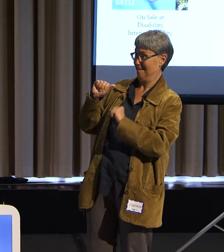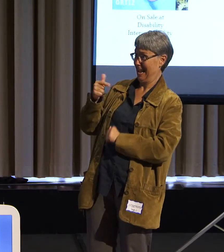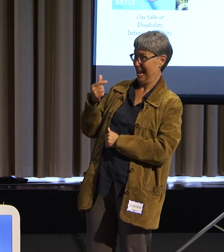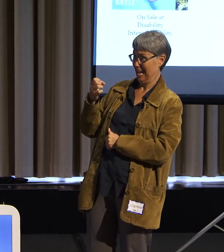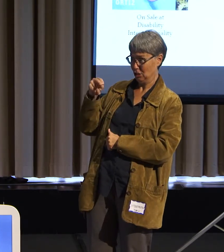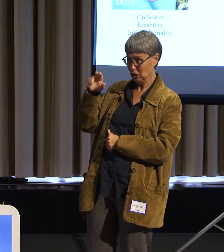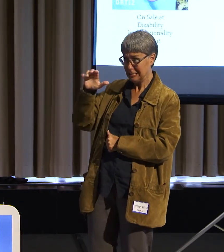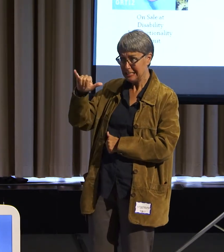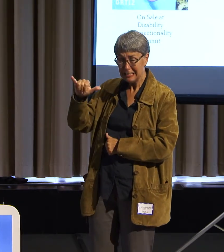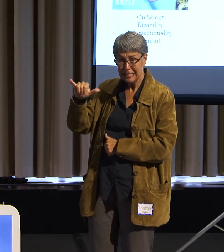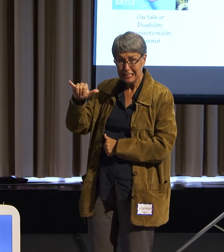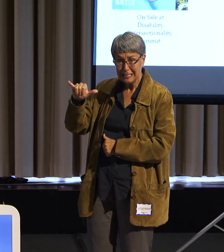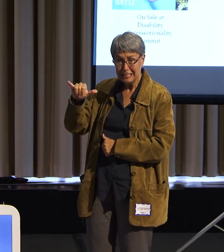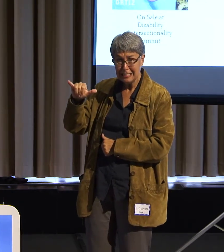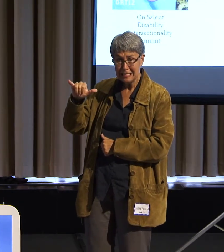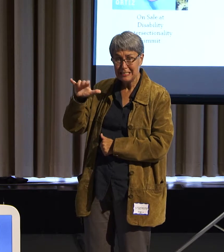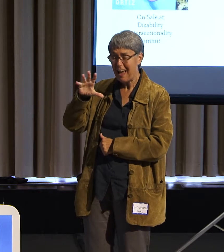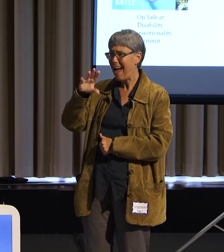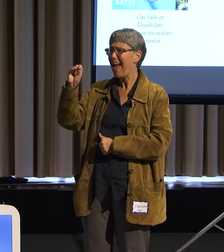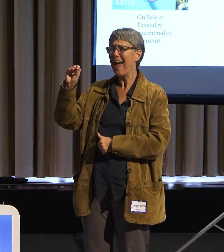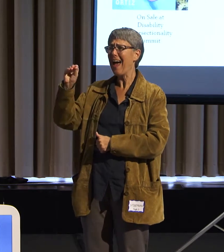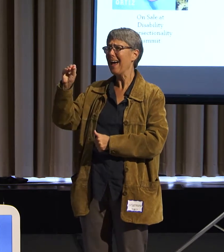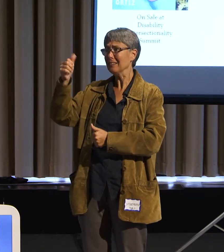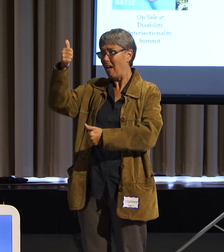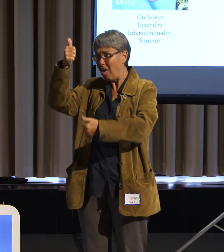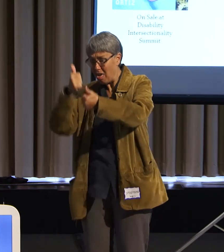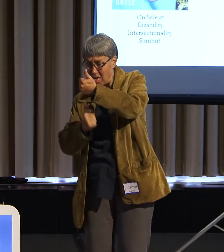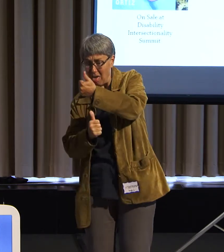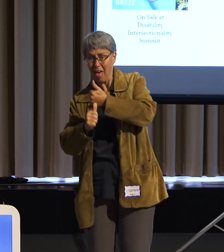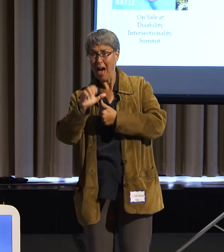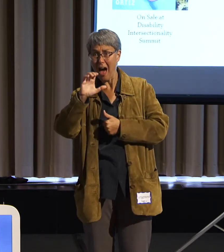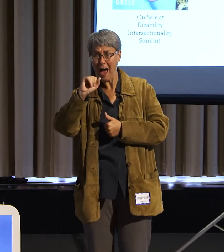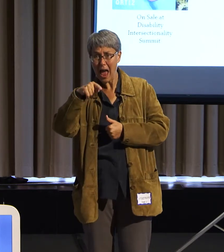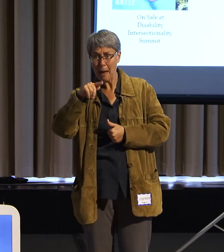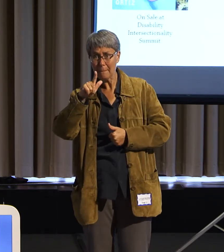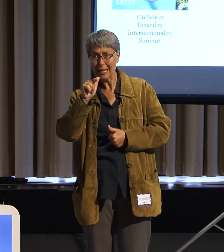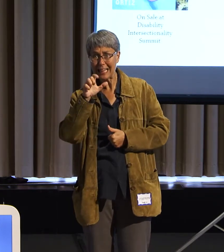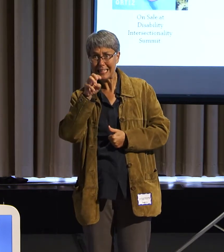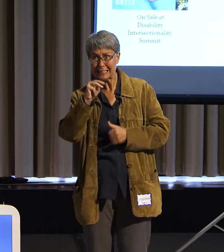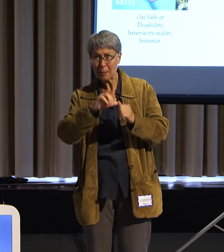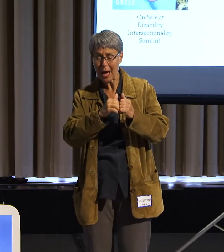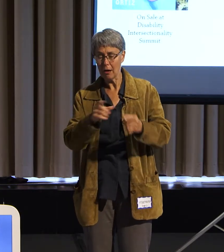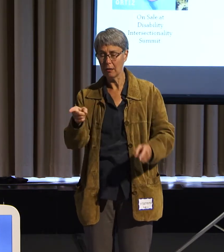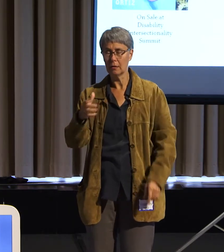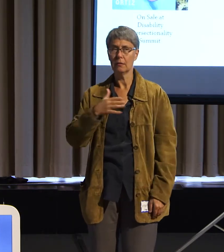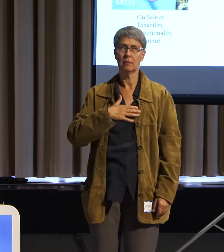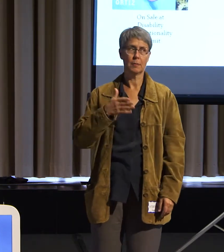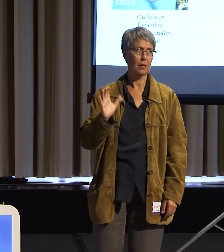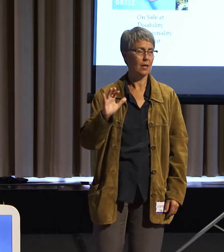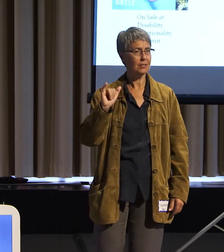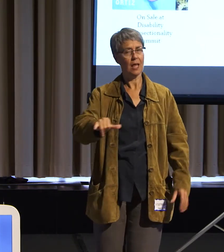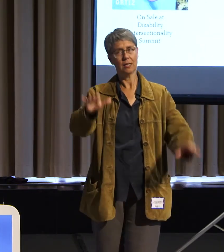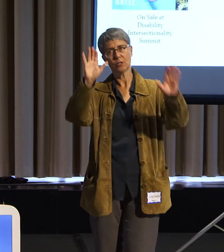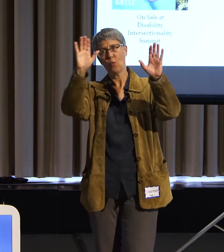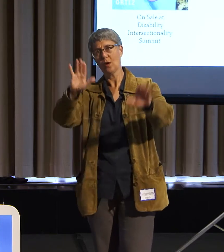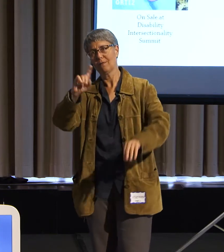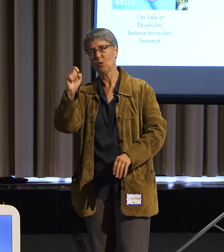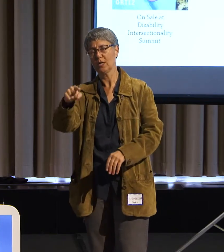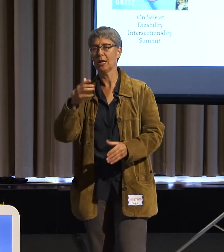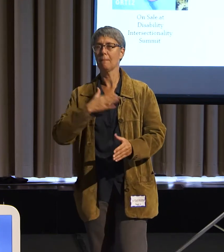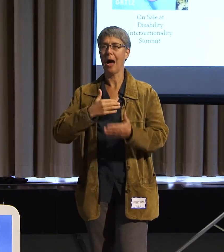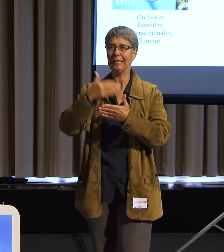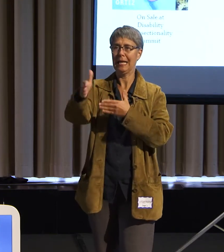the tension between surrendering, like when do I surrender to what's going on and when do I push back against this?